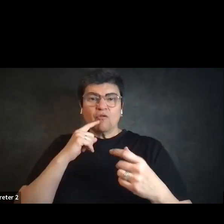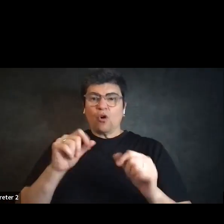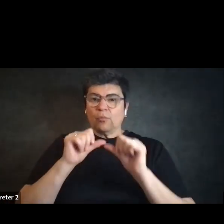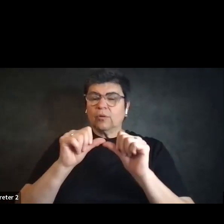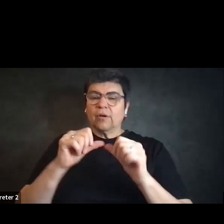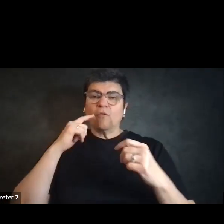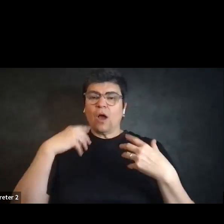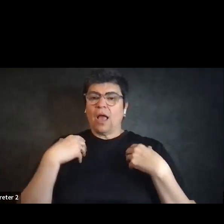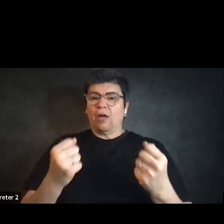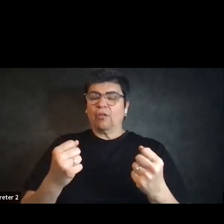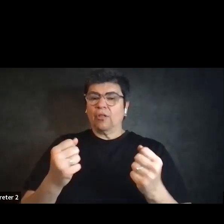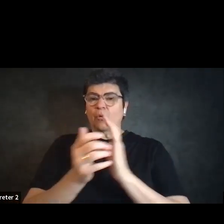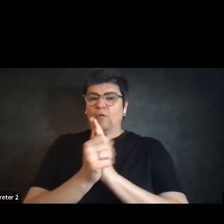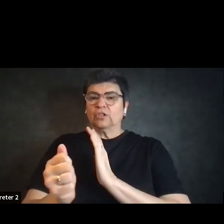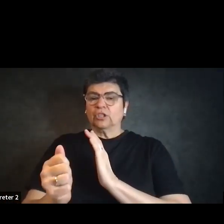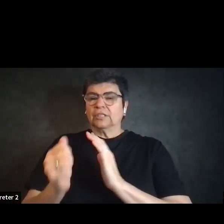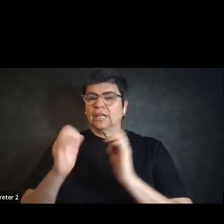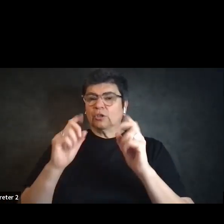professions education throughout the globe.